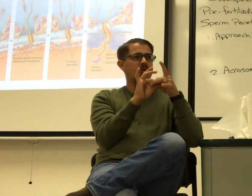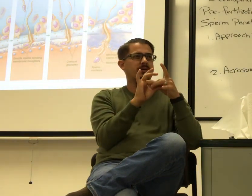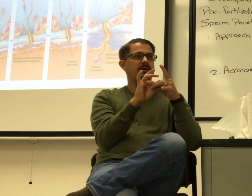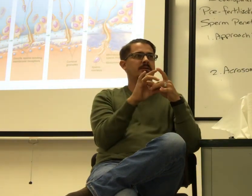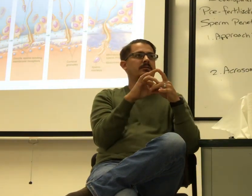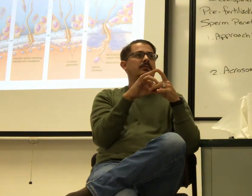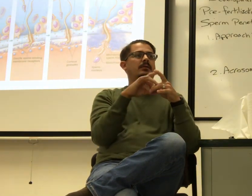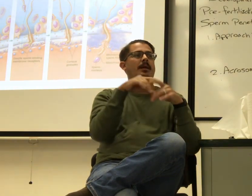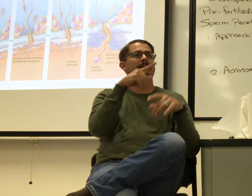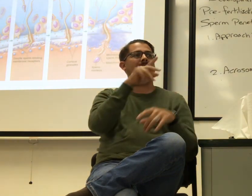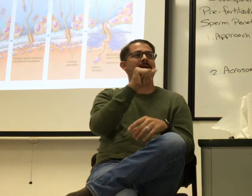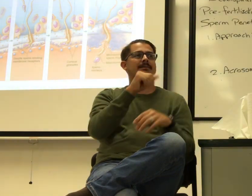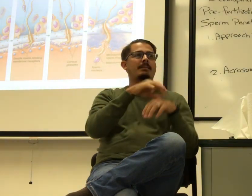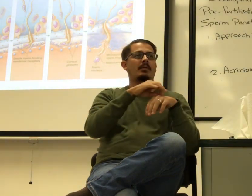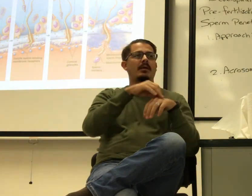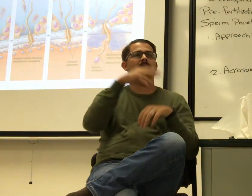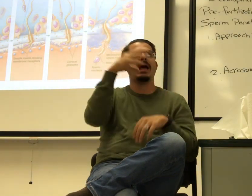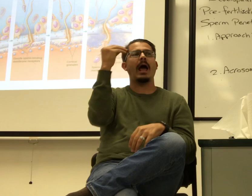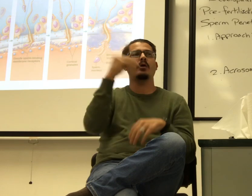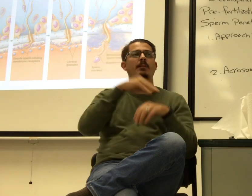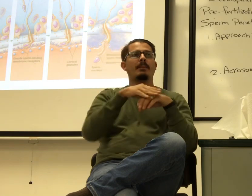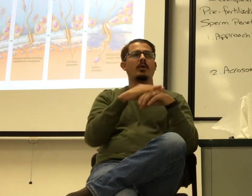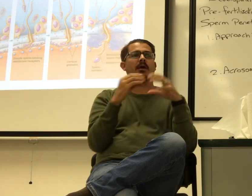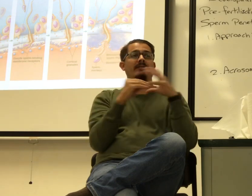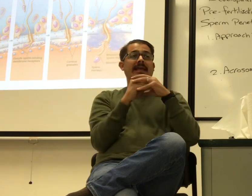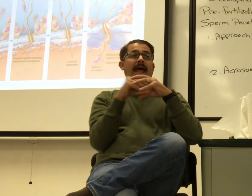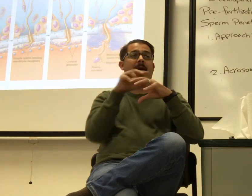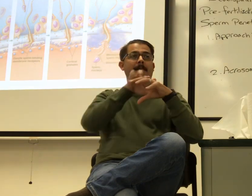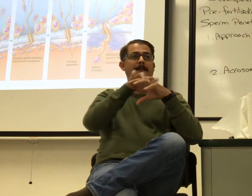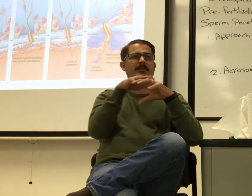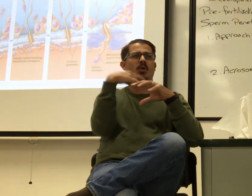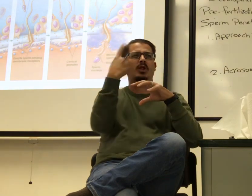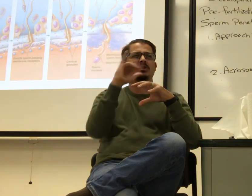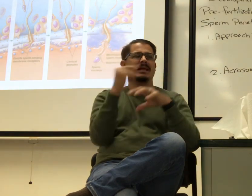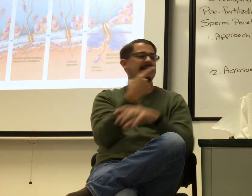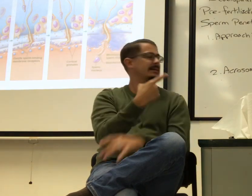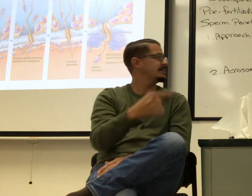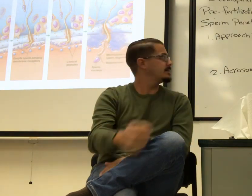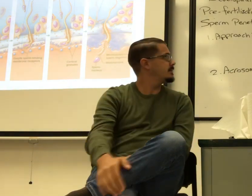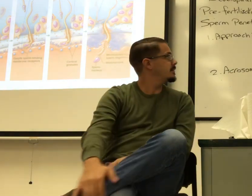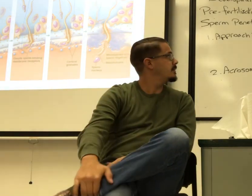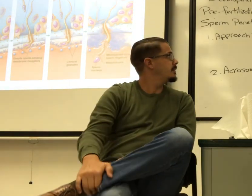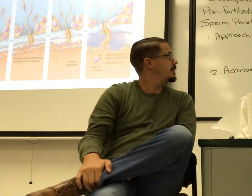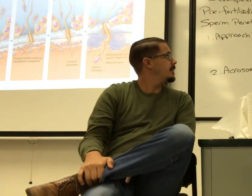outer membrane of the acrosomal cap. So maybe it looks something like this.